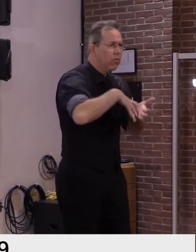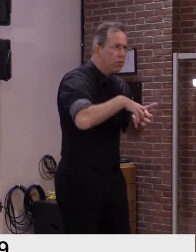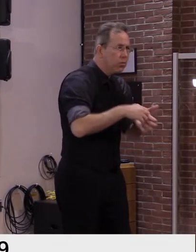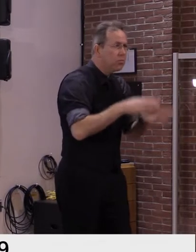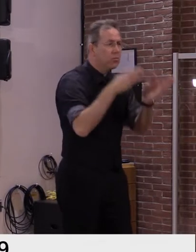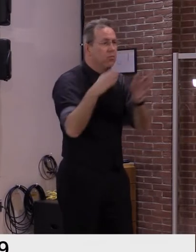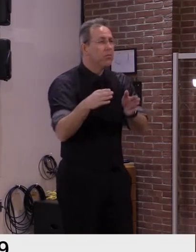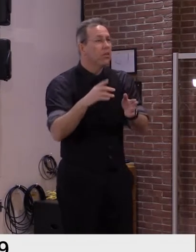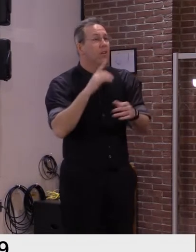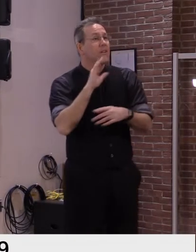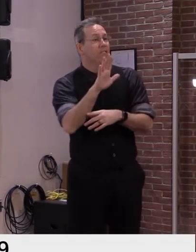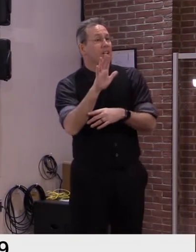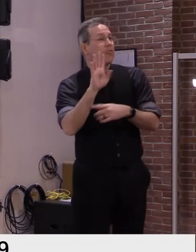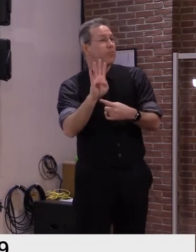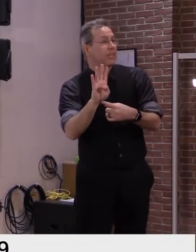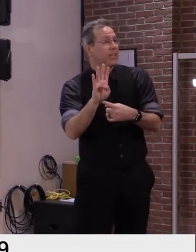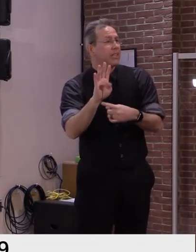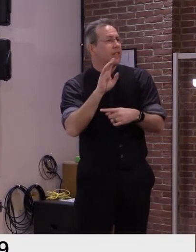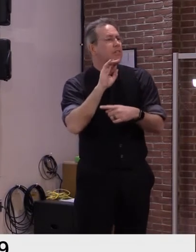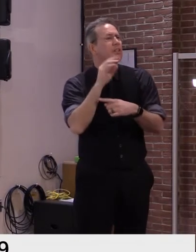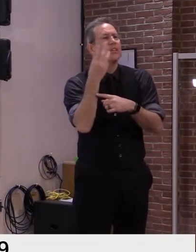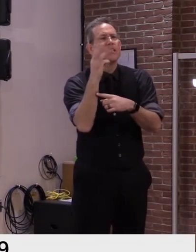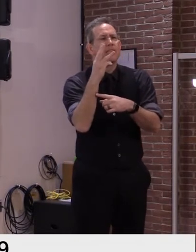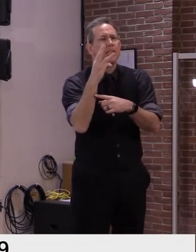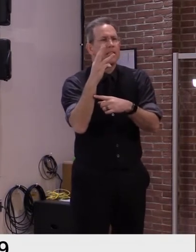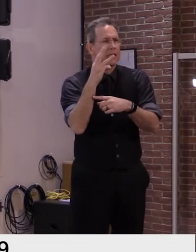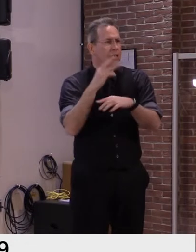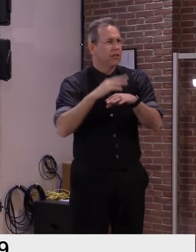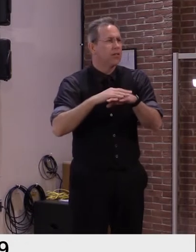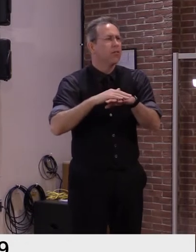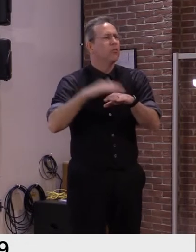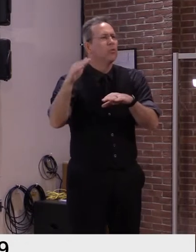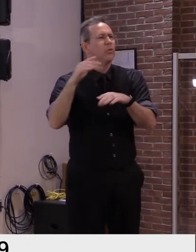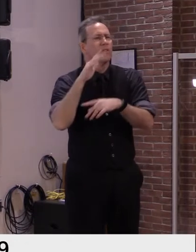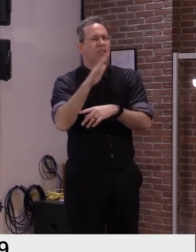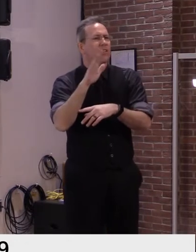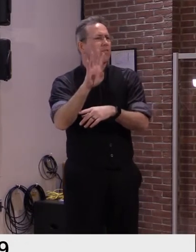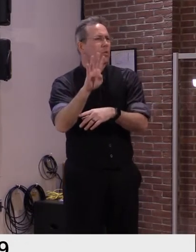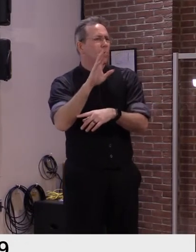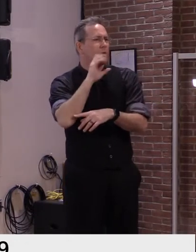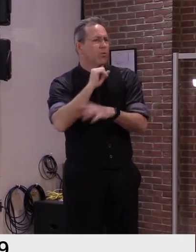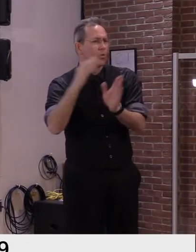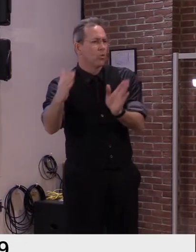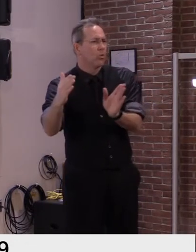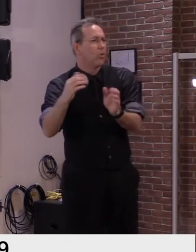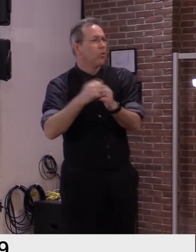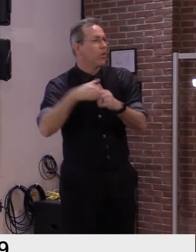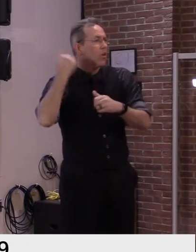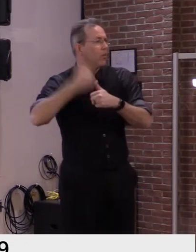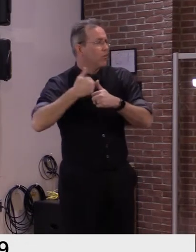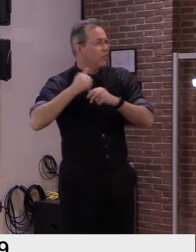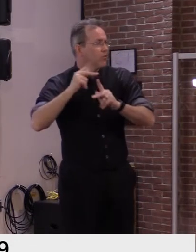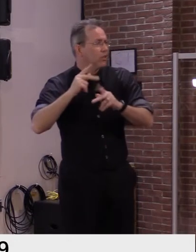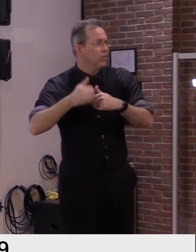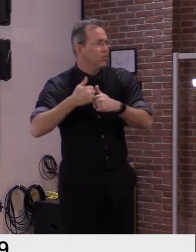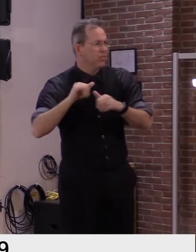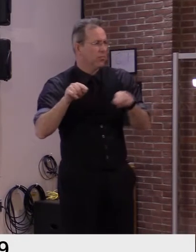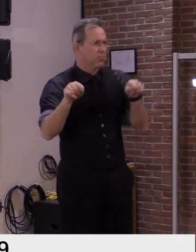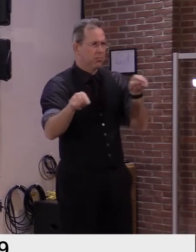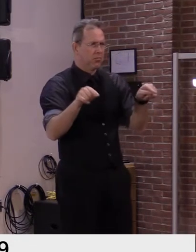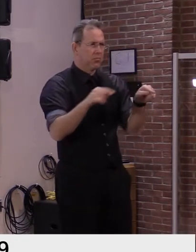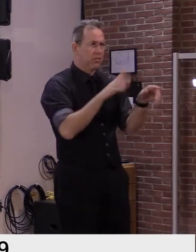16 to 54 with high-risk conditions. For Phase 5A, registration will begin on Monday, March 8th